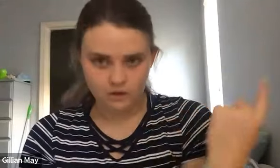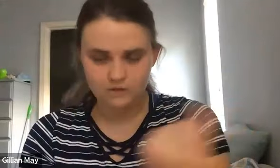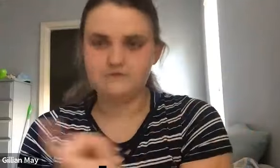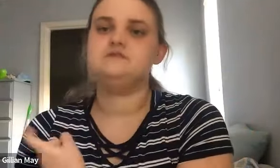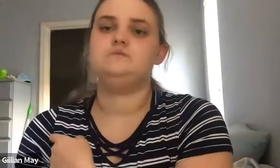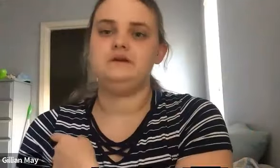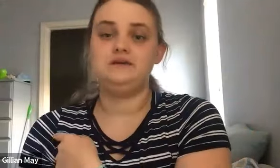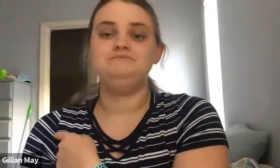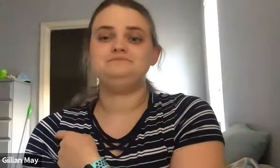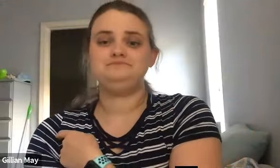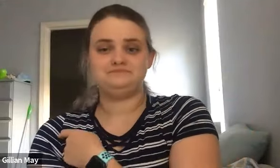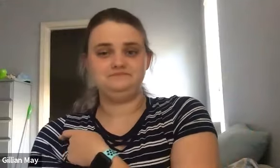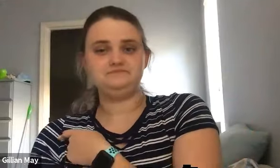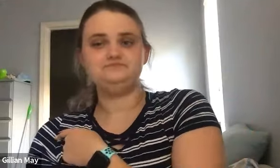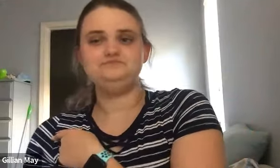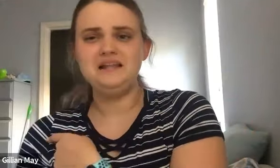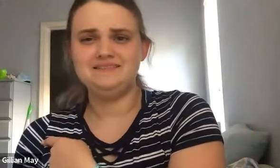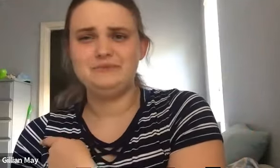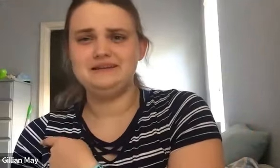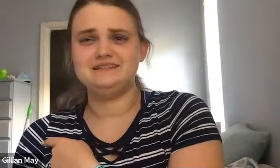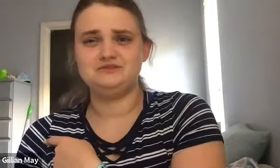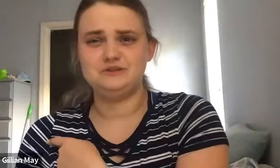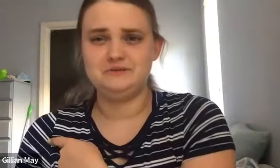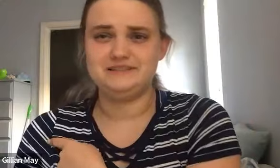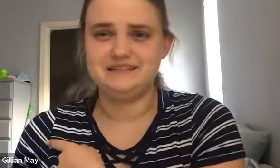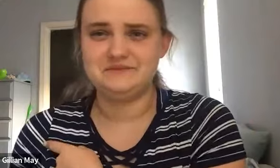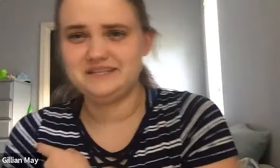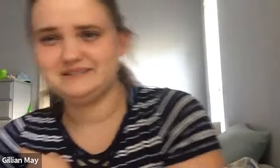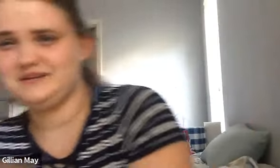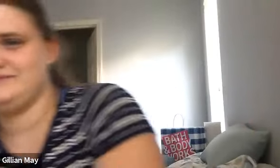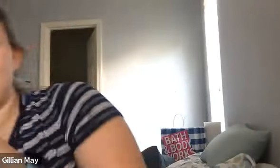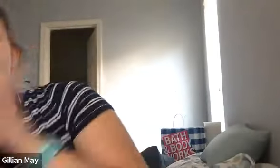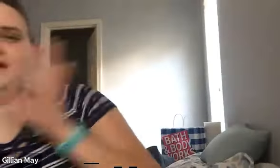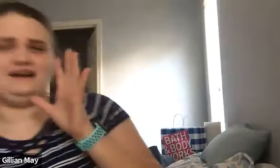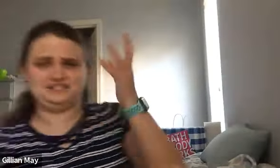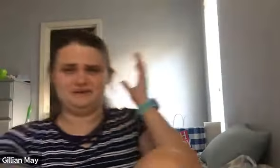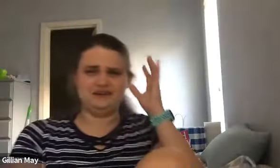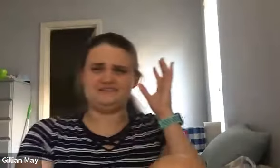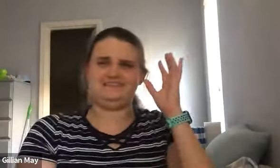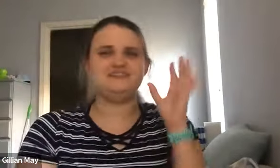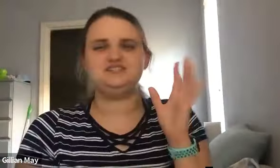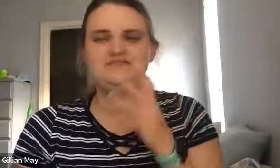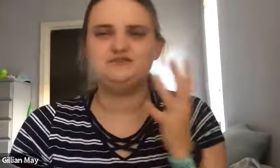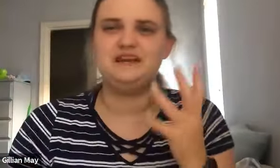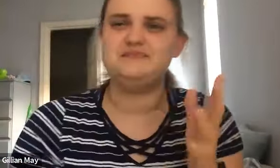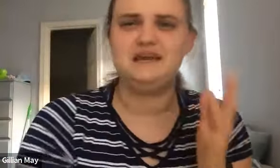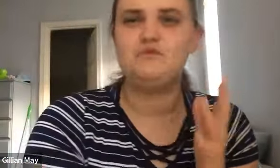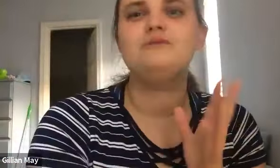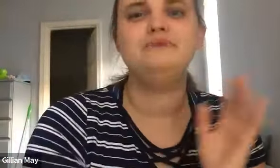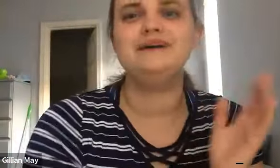all of us, we. Man, it sounds really weird saying some of these sometimes. I don't know why. It's just my brain's like that. Just feels like I'm saying it wrong, but that's